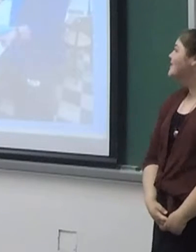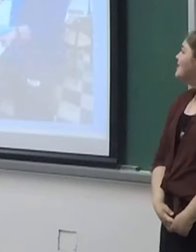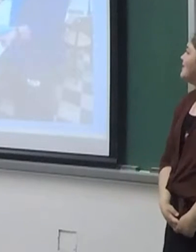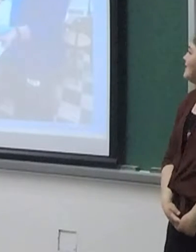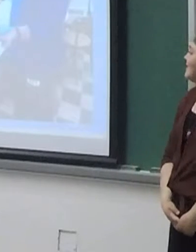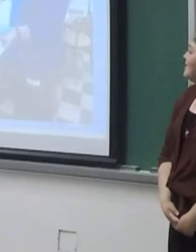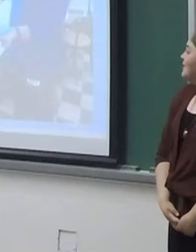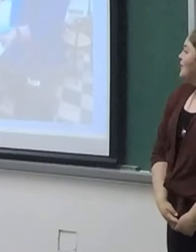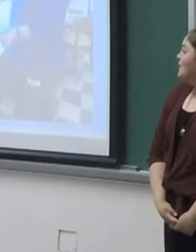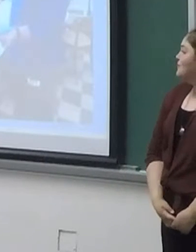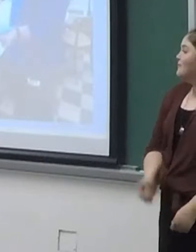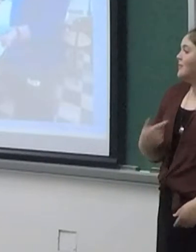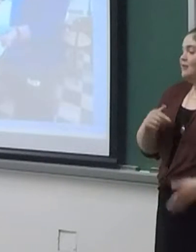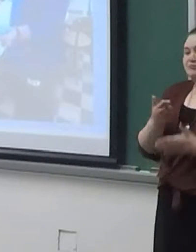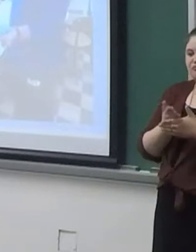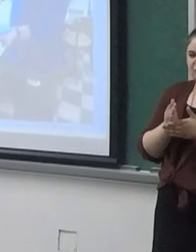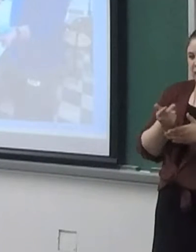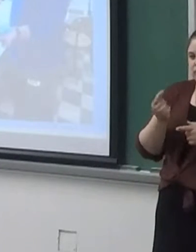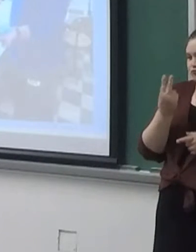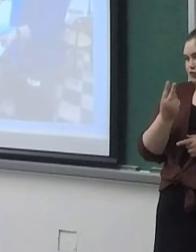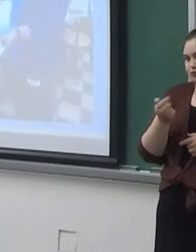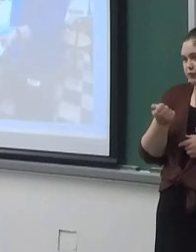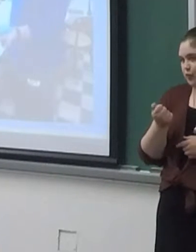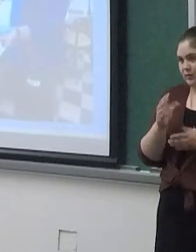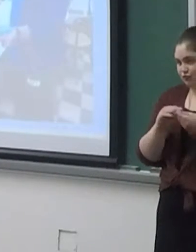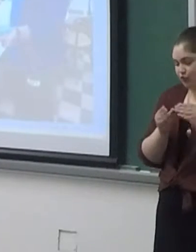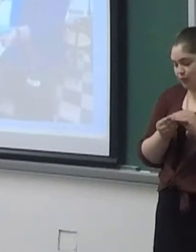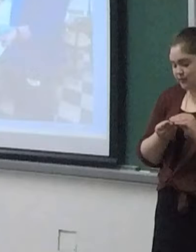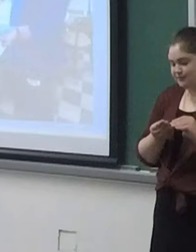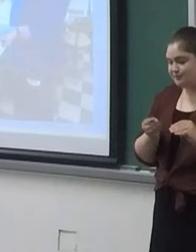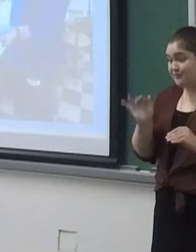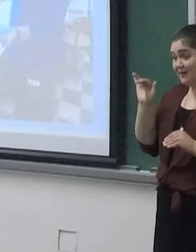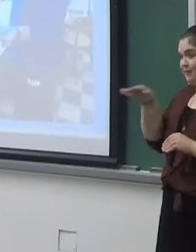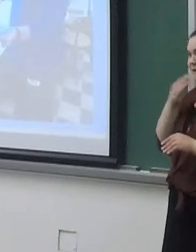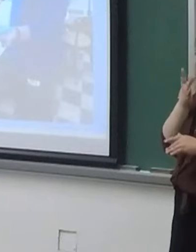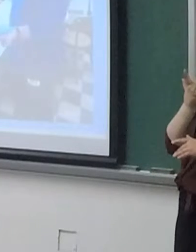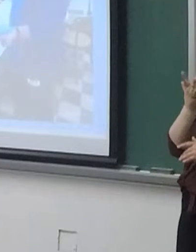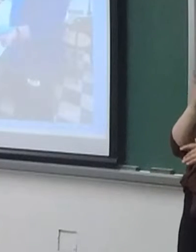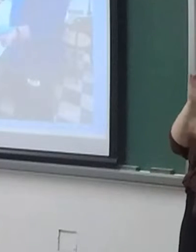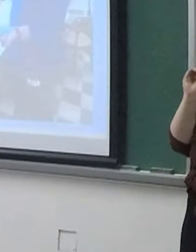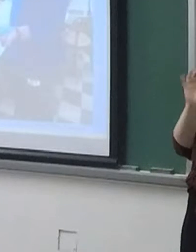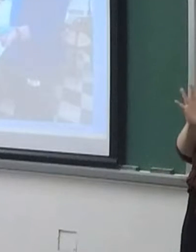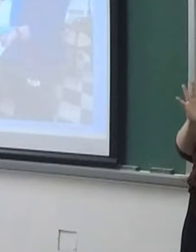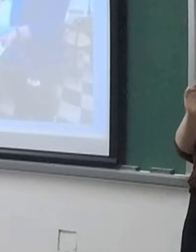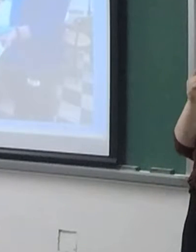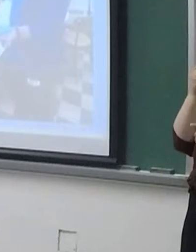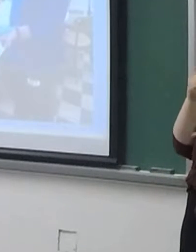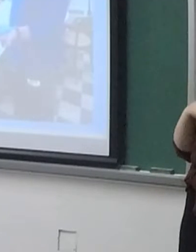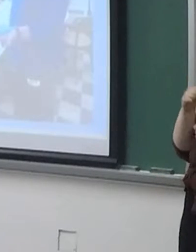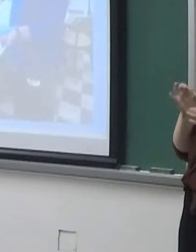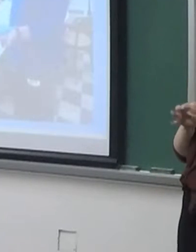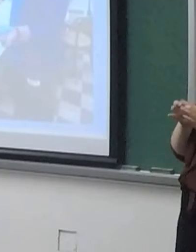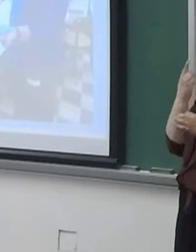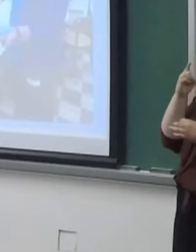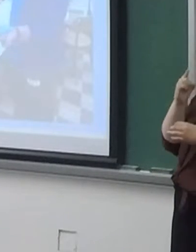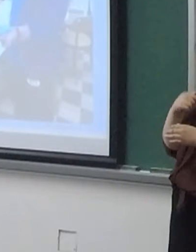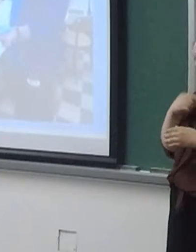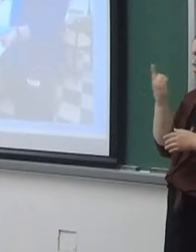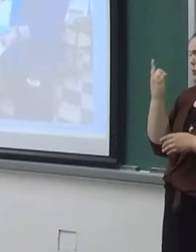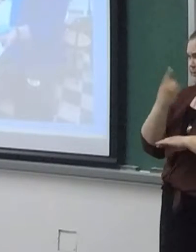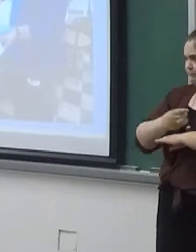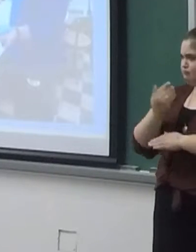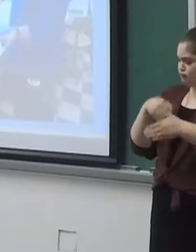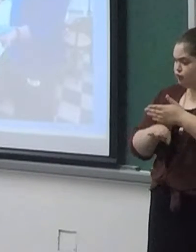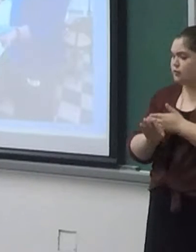And then I was just going to share 2 quick stories. This was actually my favorite teacher to interpret for, and one day we walked in and he